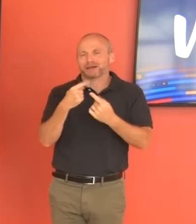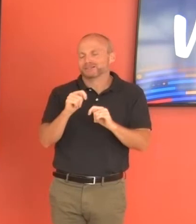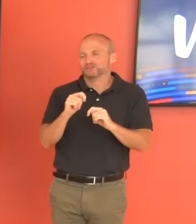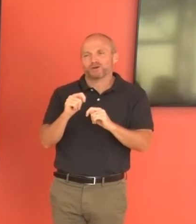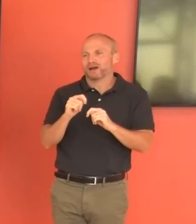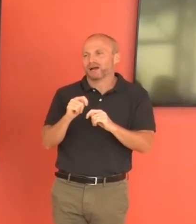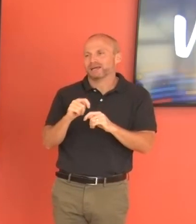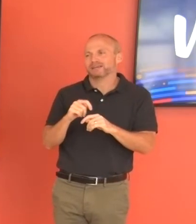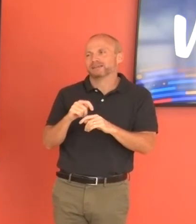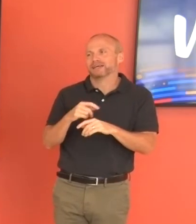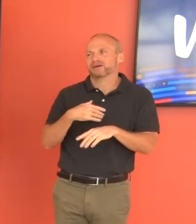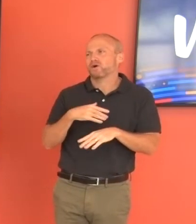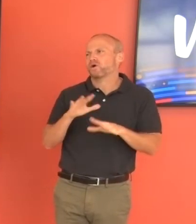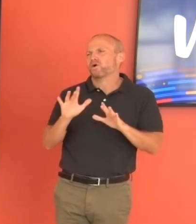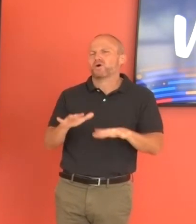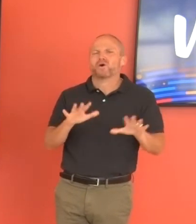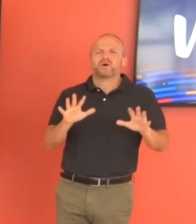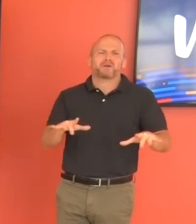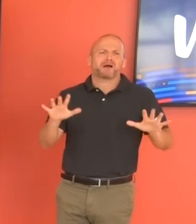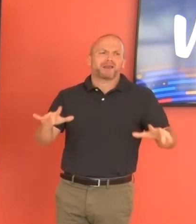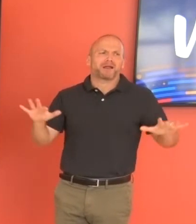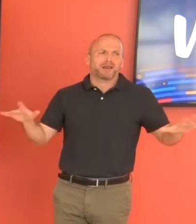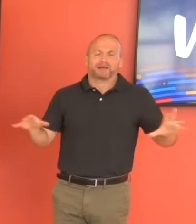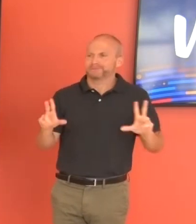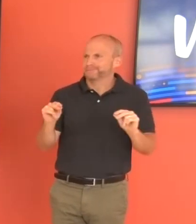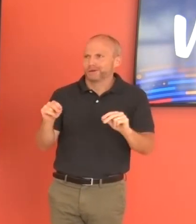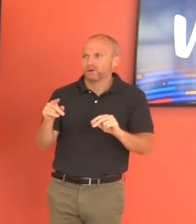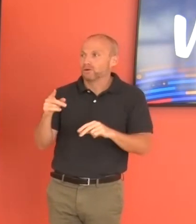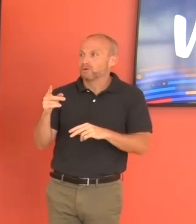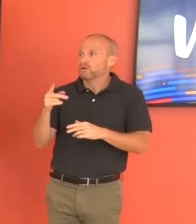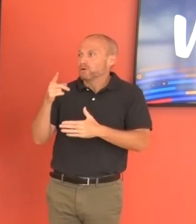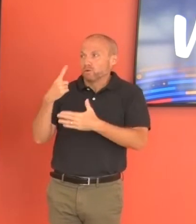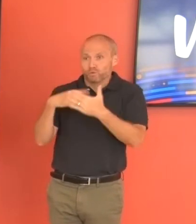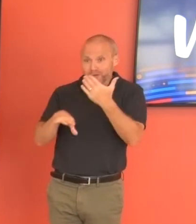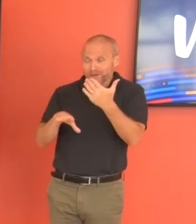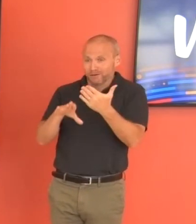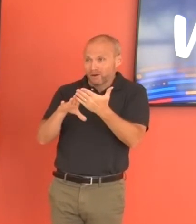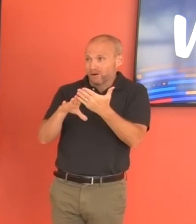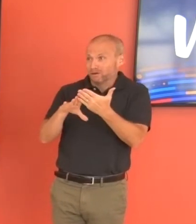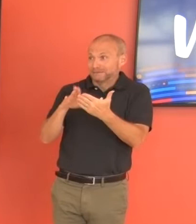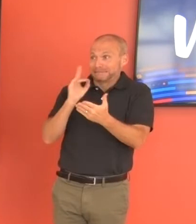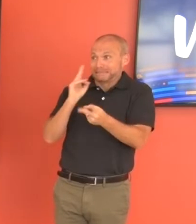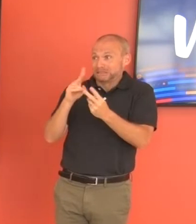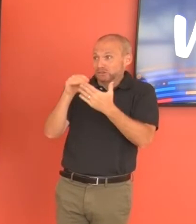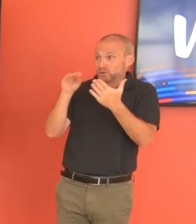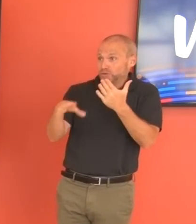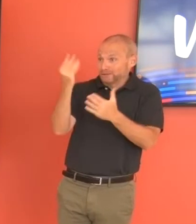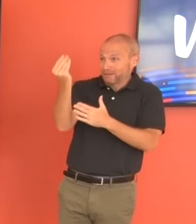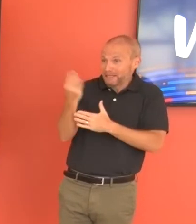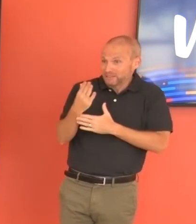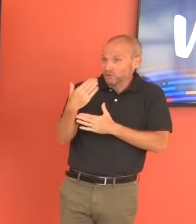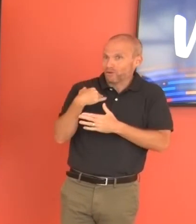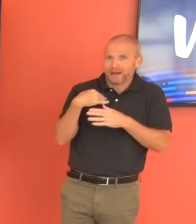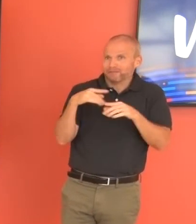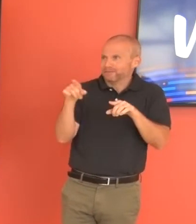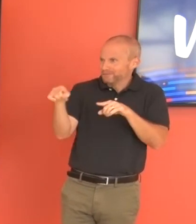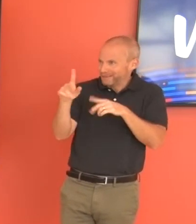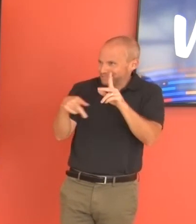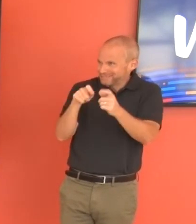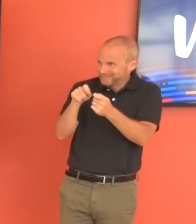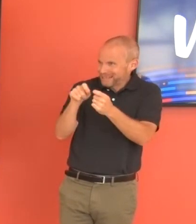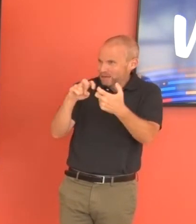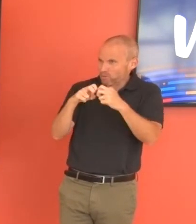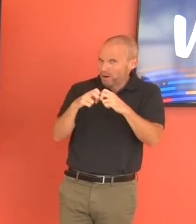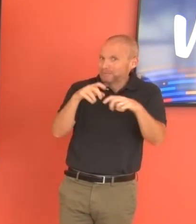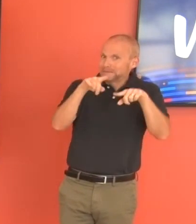What we're finding is just what you said. So I'm not going to, as an institution, I said we're a